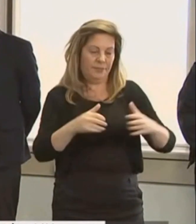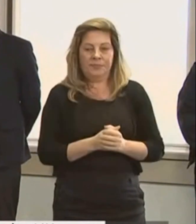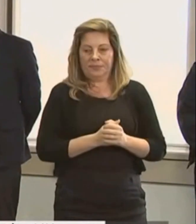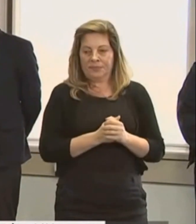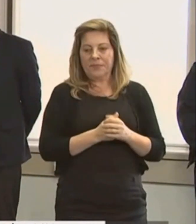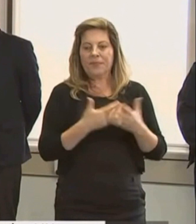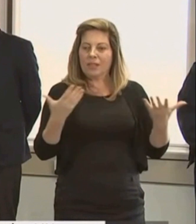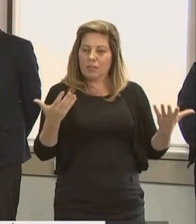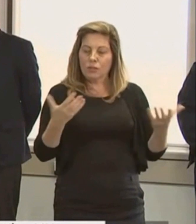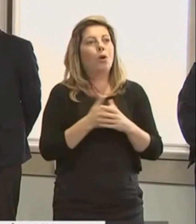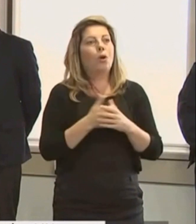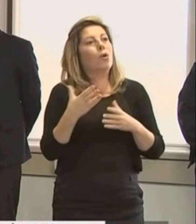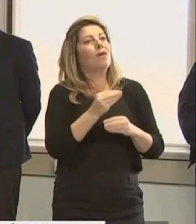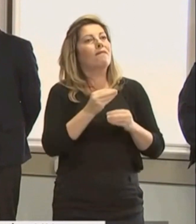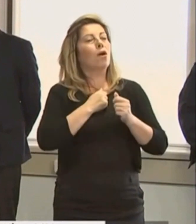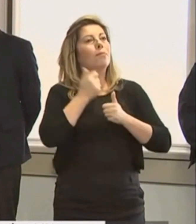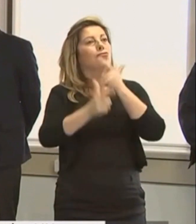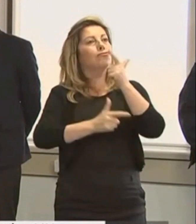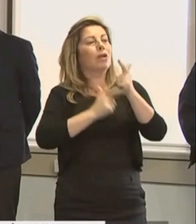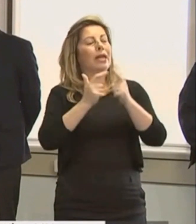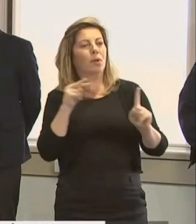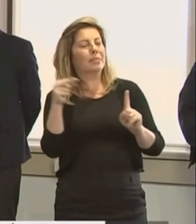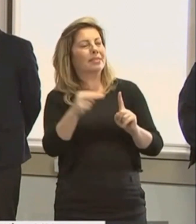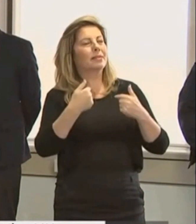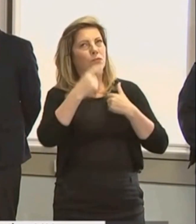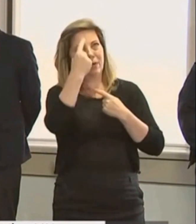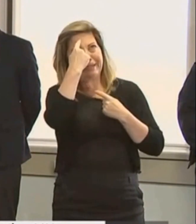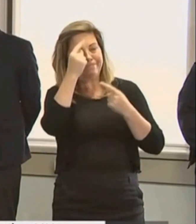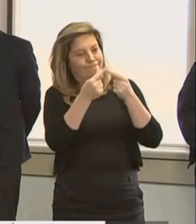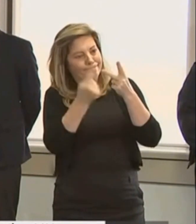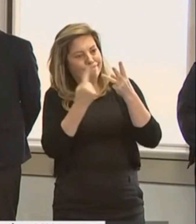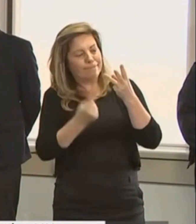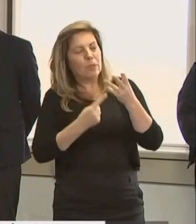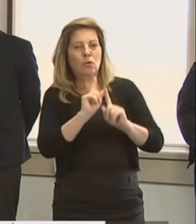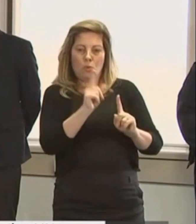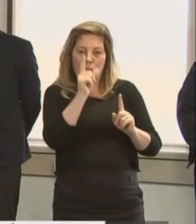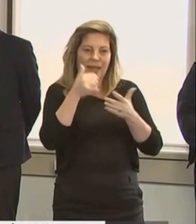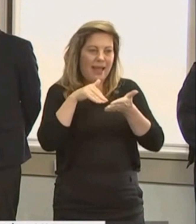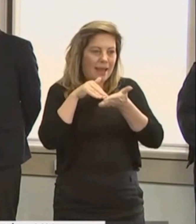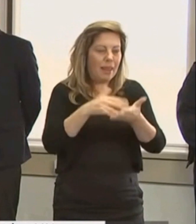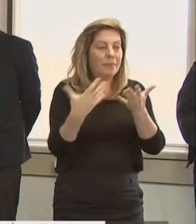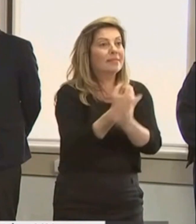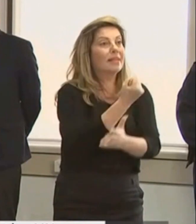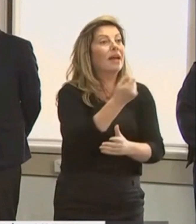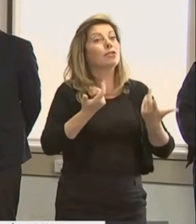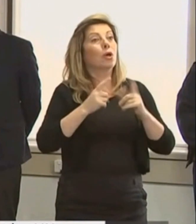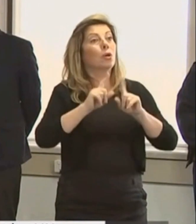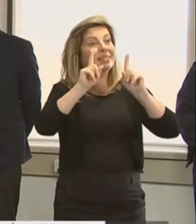per day. So we're still probably 16% under capacity on the road network compared to what we were in terms of the pre-COVID